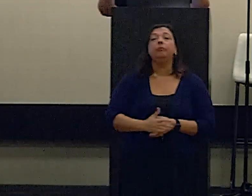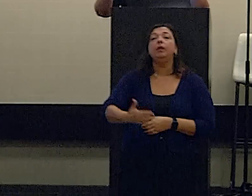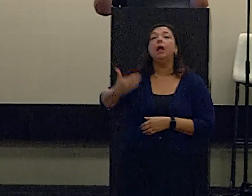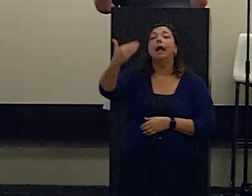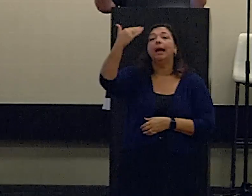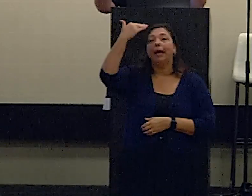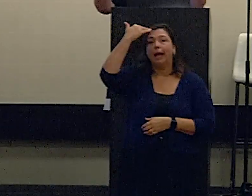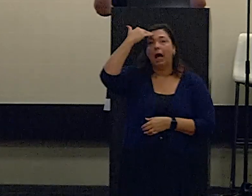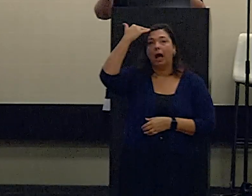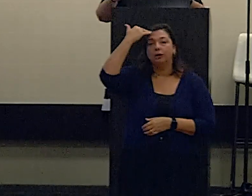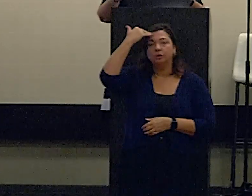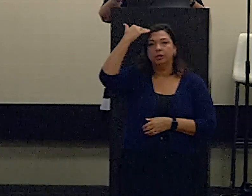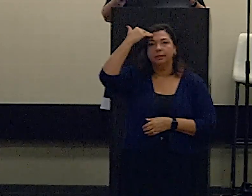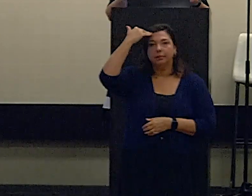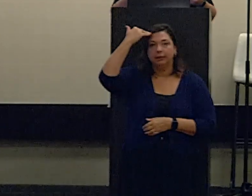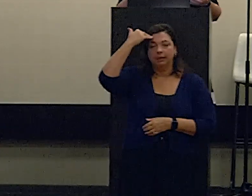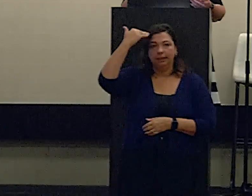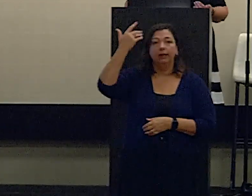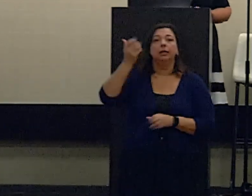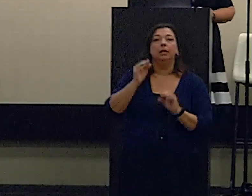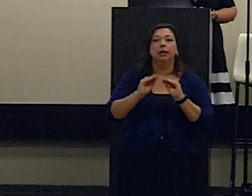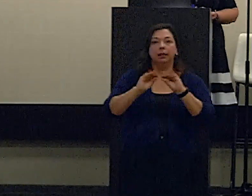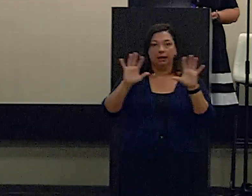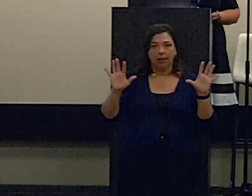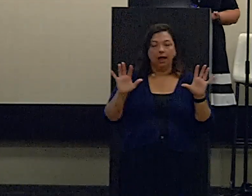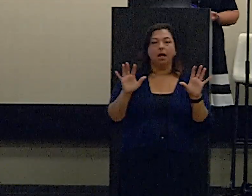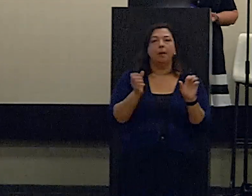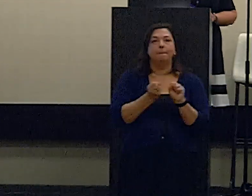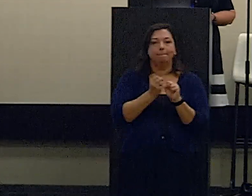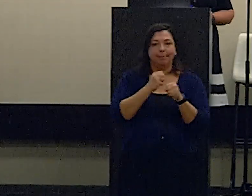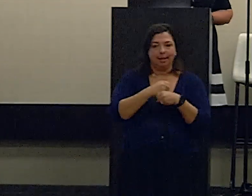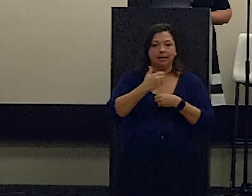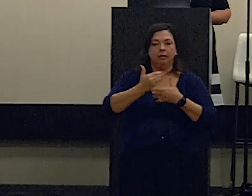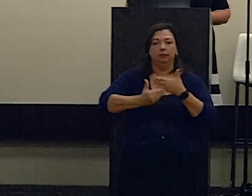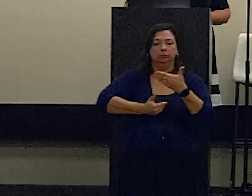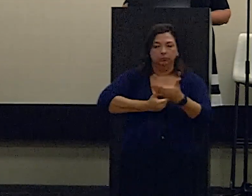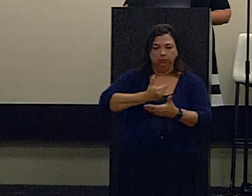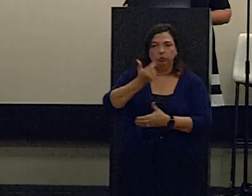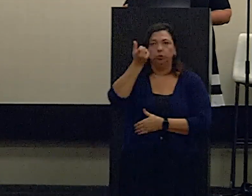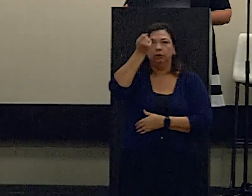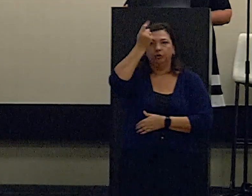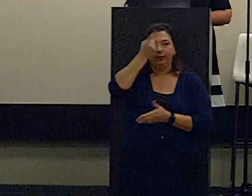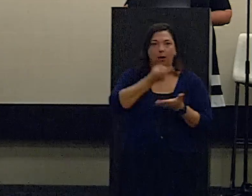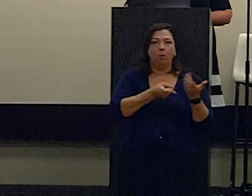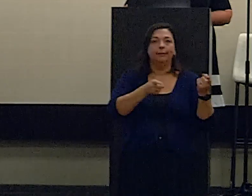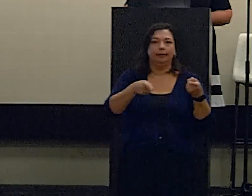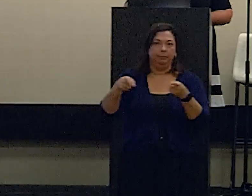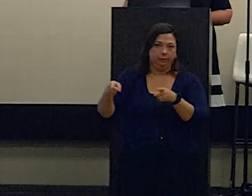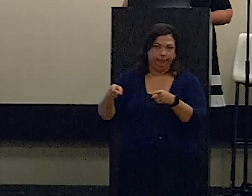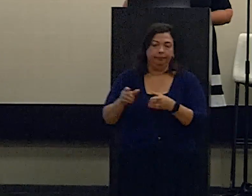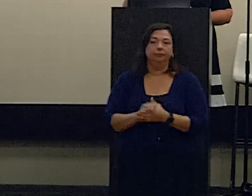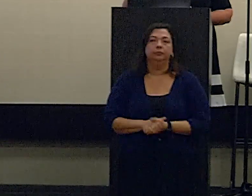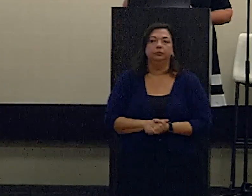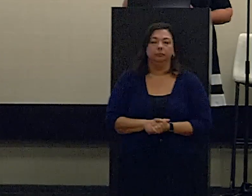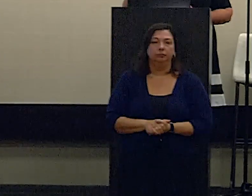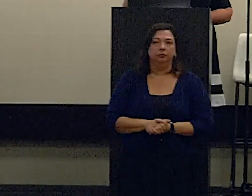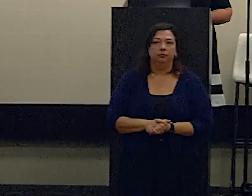Consciously making steps to understand what's happening. Right?